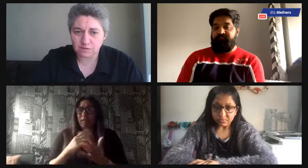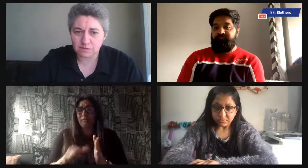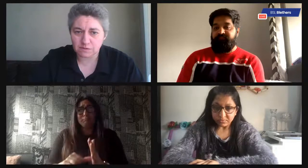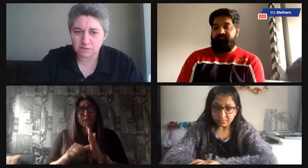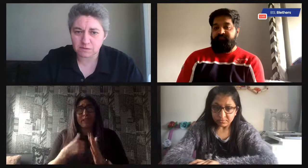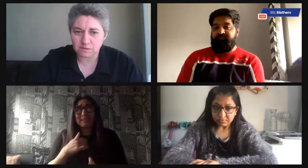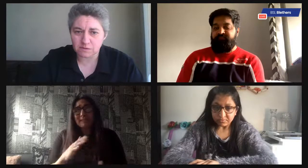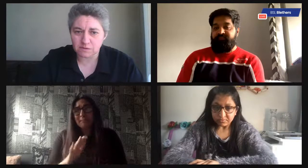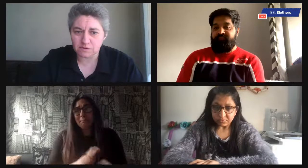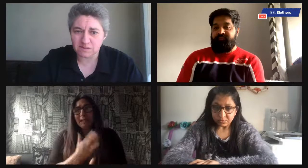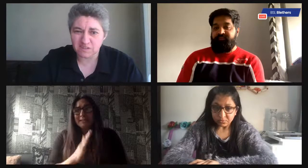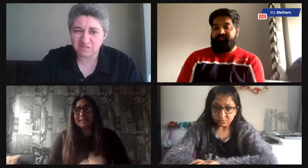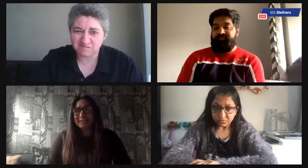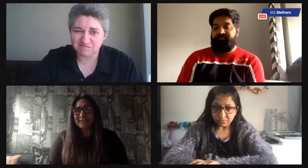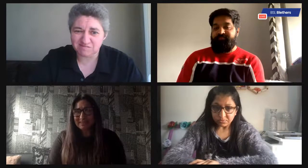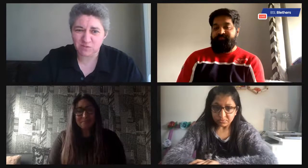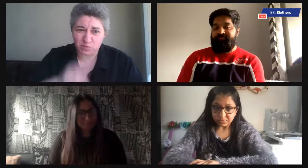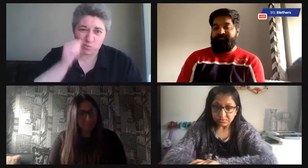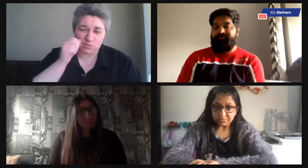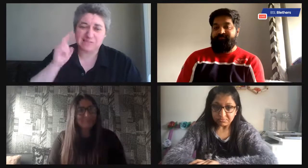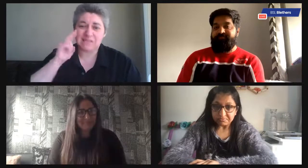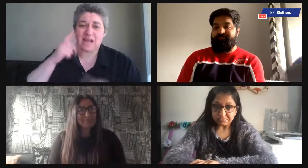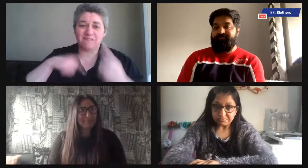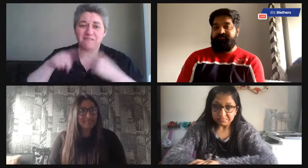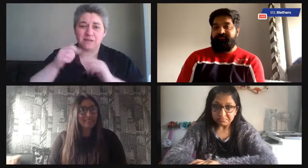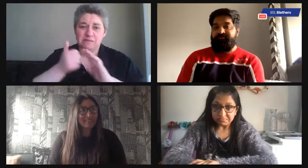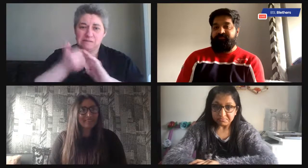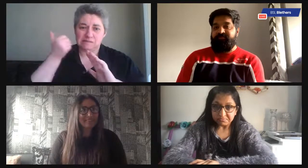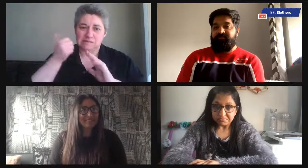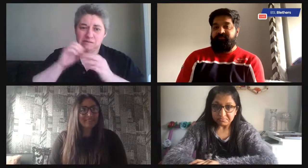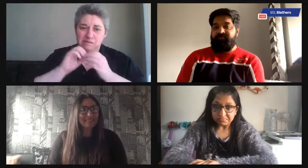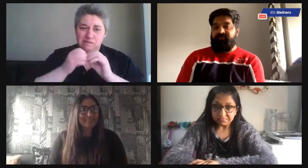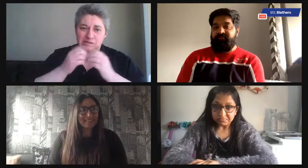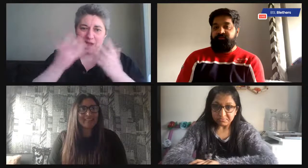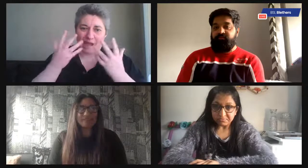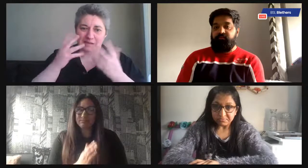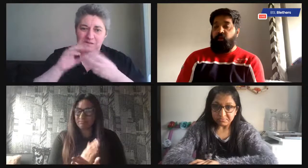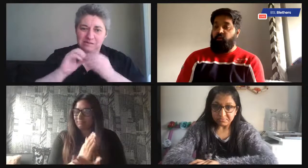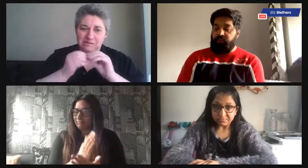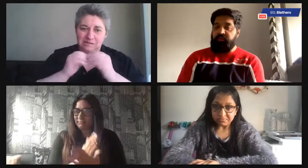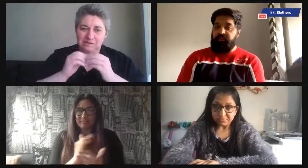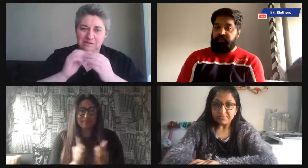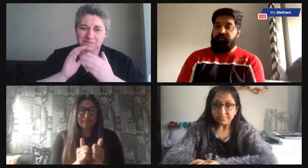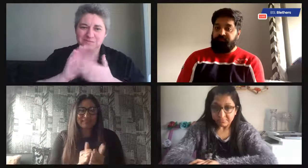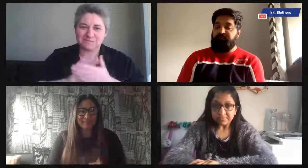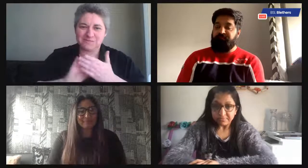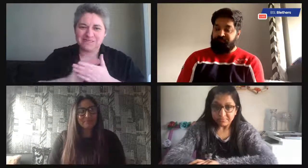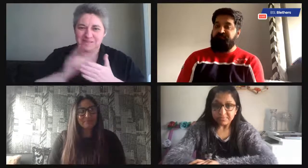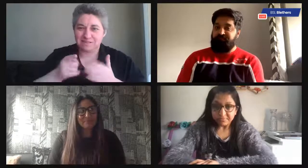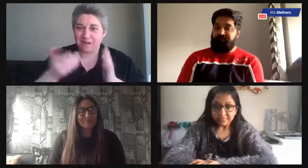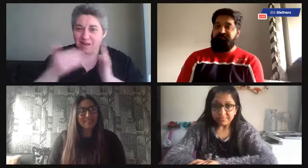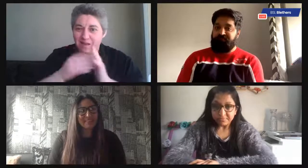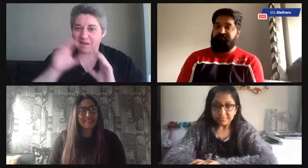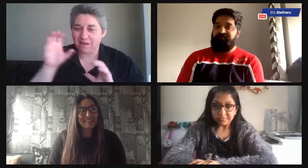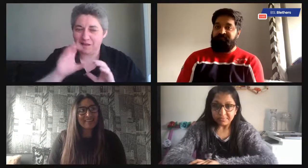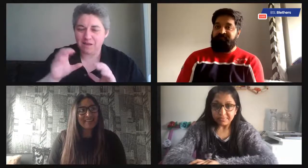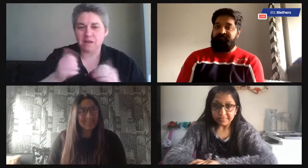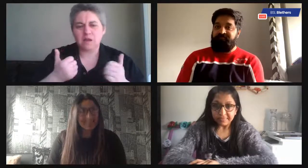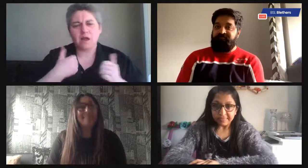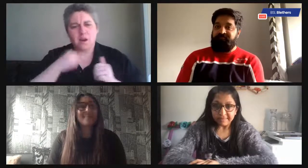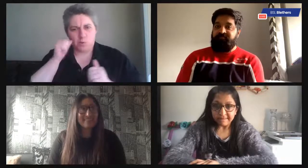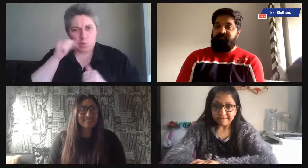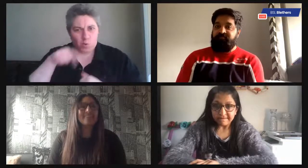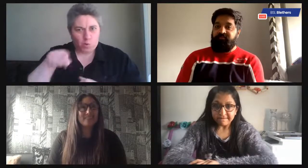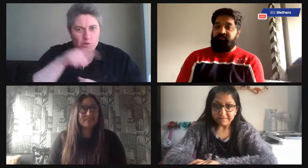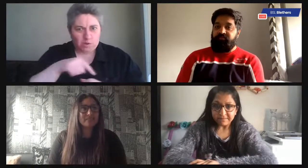of their identity and all of the things that we've created. I am absolutely so pleased with everything they've done. Oh